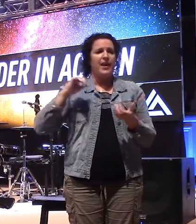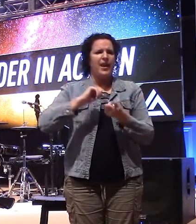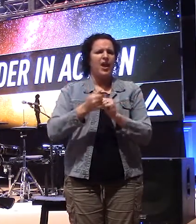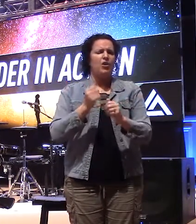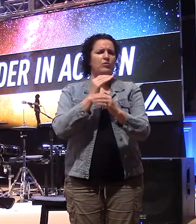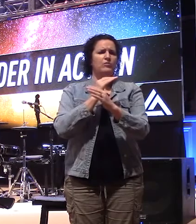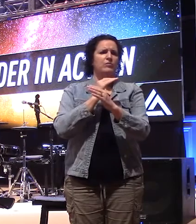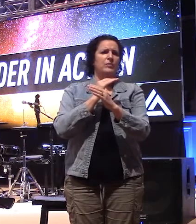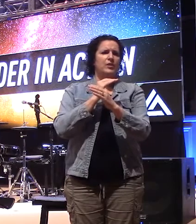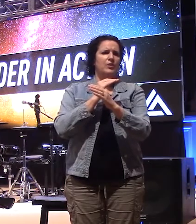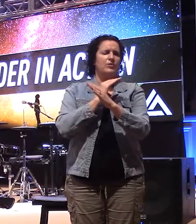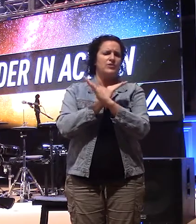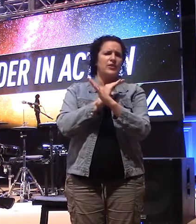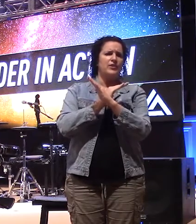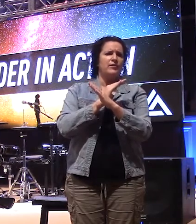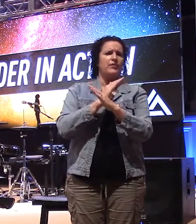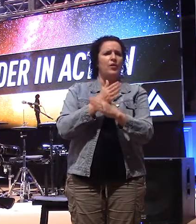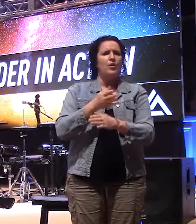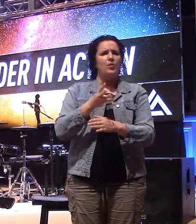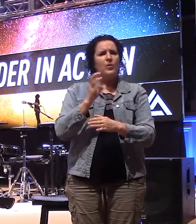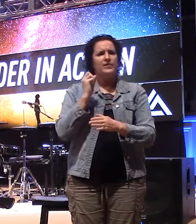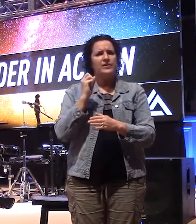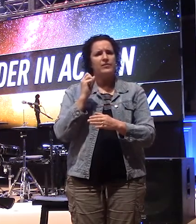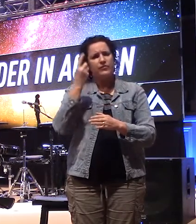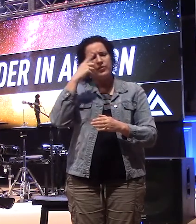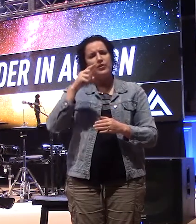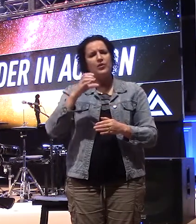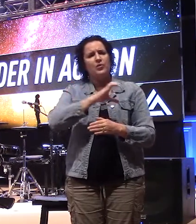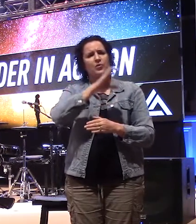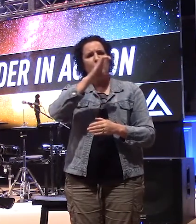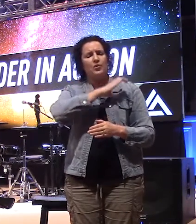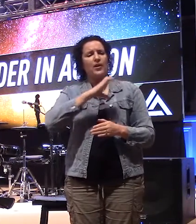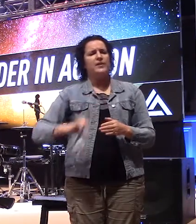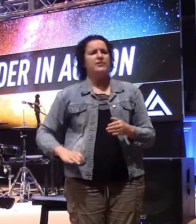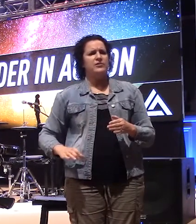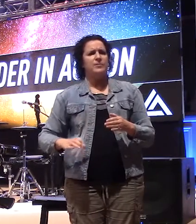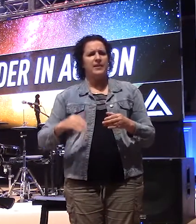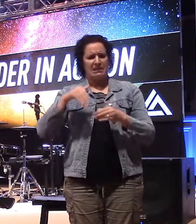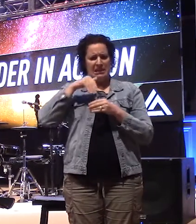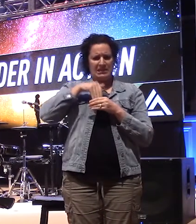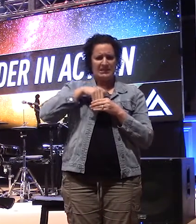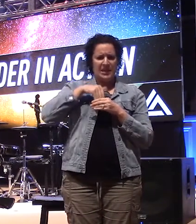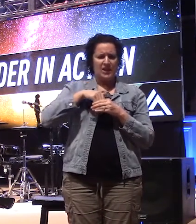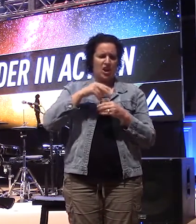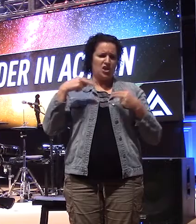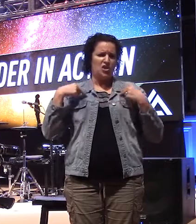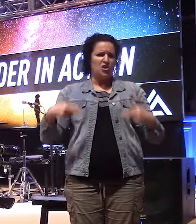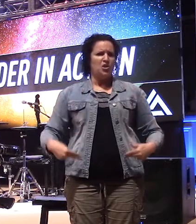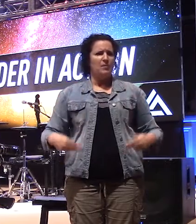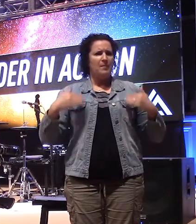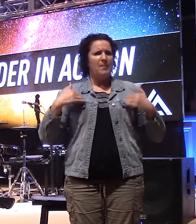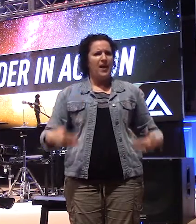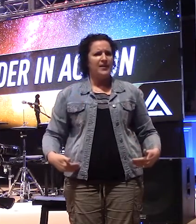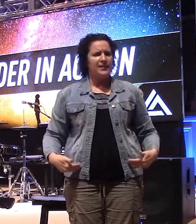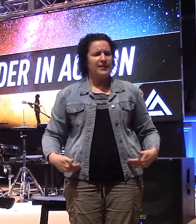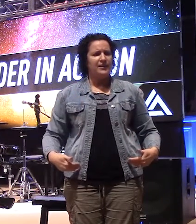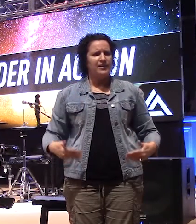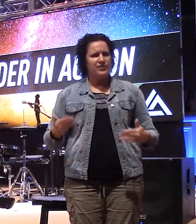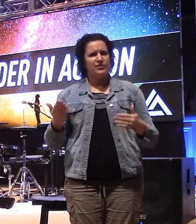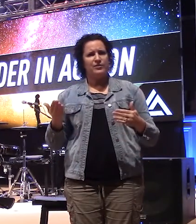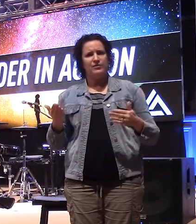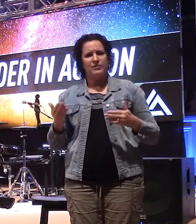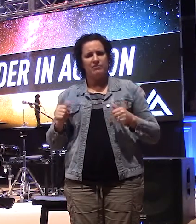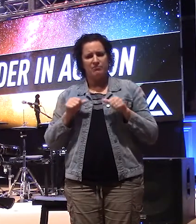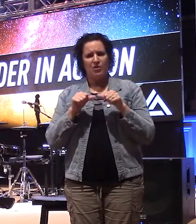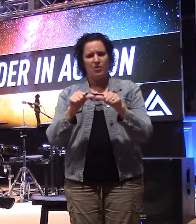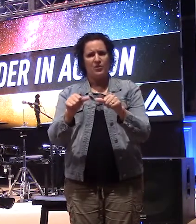Christ to be confined to a human body? To go through his life. And what about the God of the